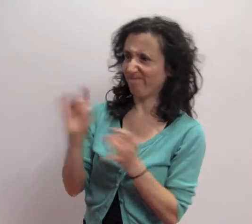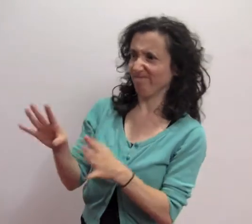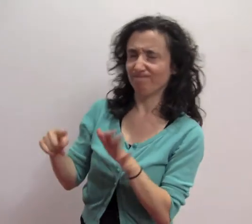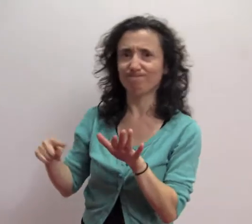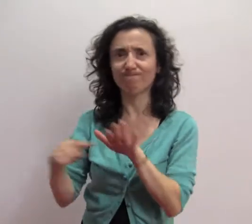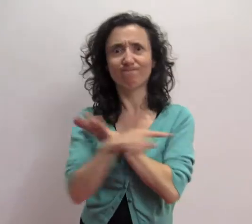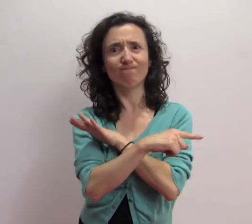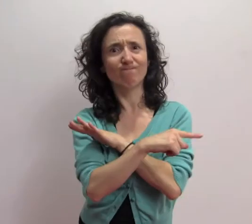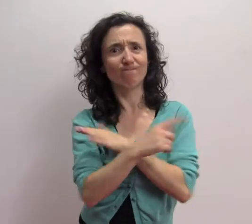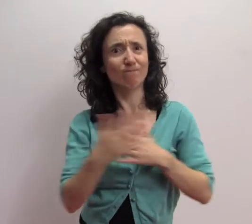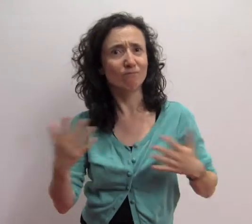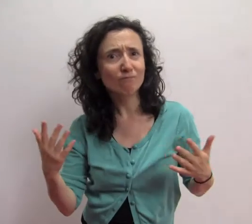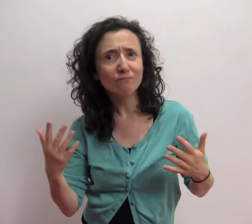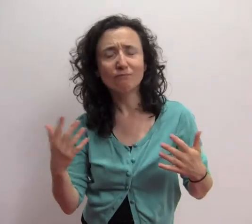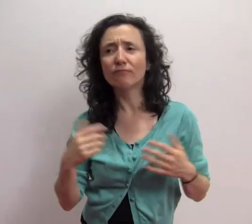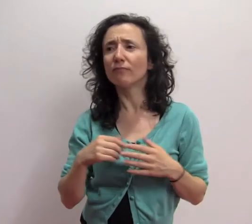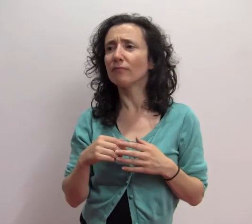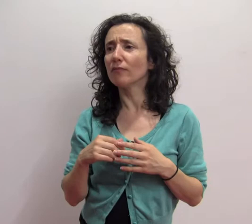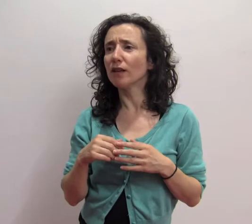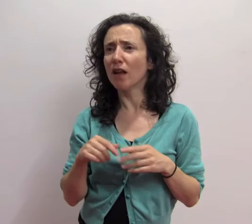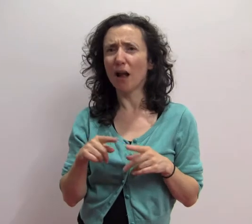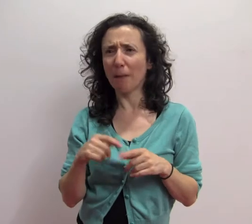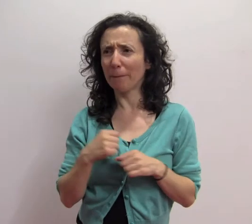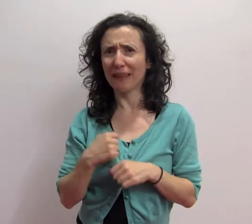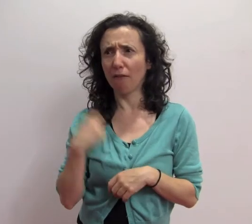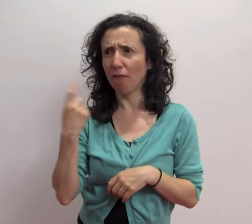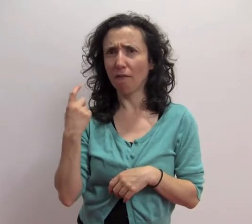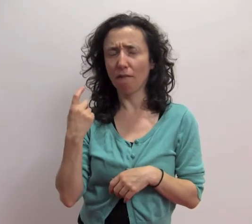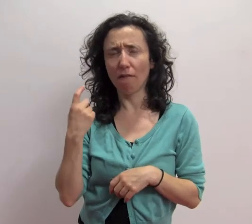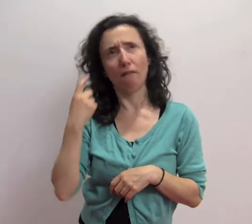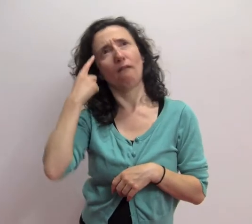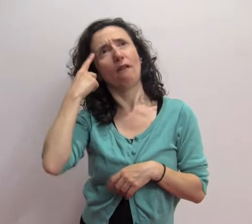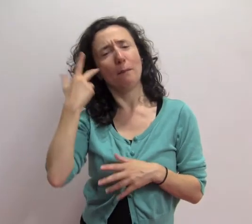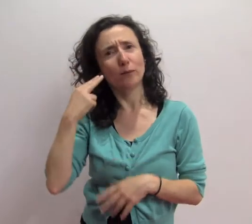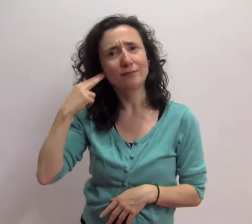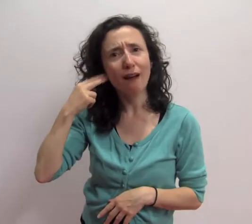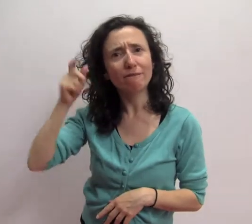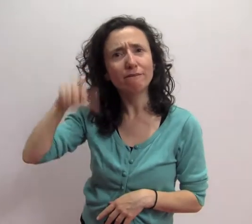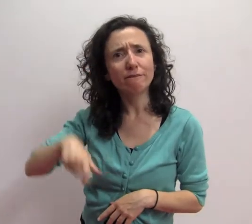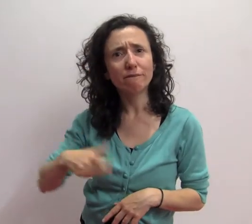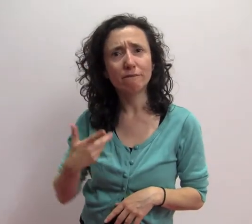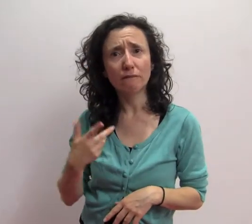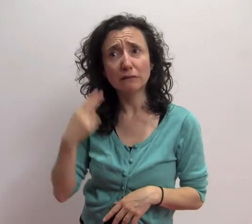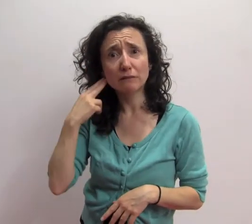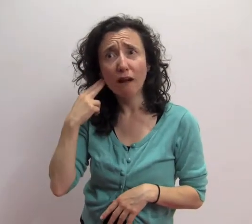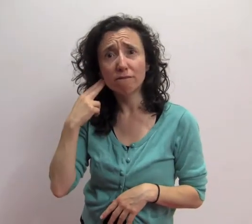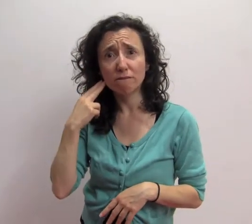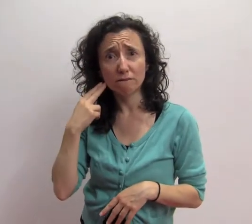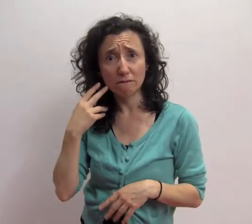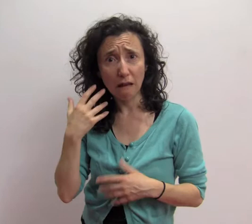their war-torn country, must be so awful that they want to escape. And it made me think about what must this be like for